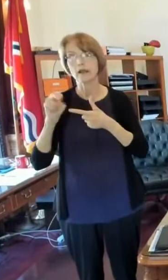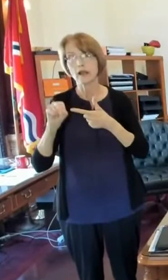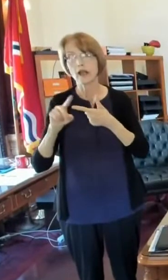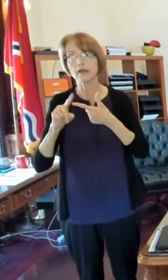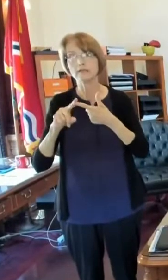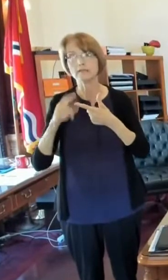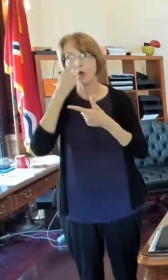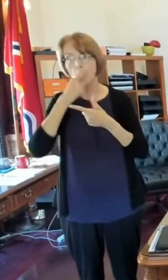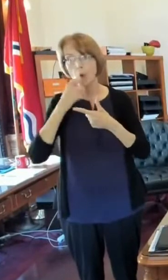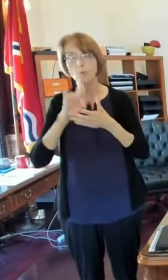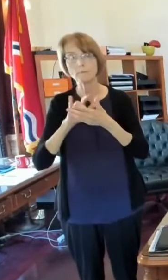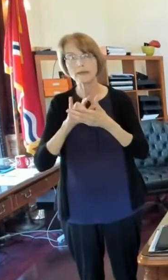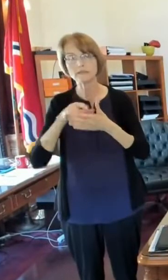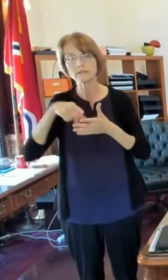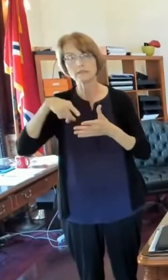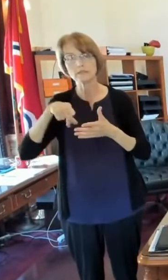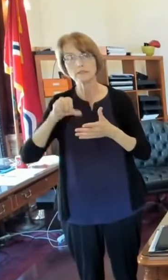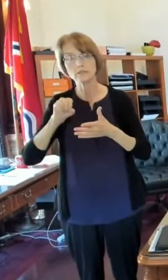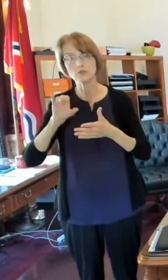sort of thing.